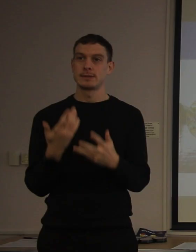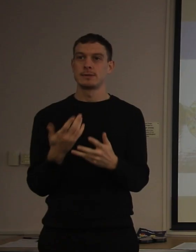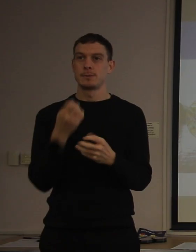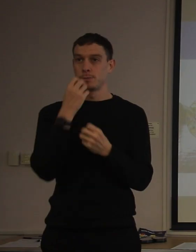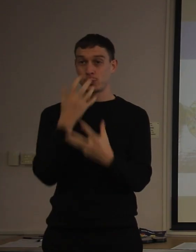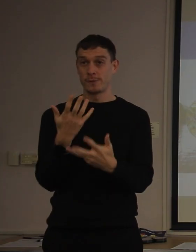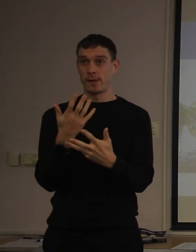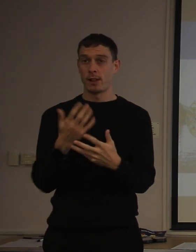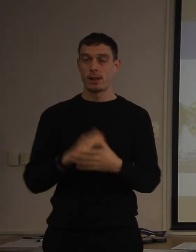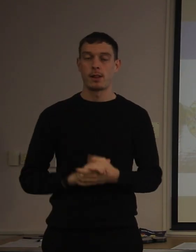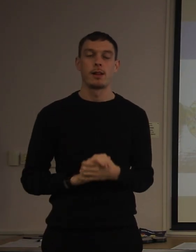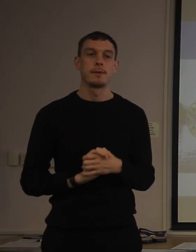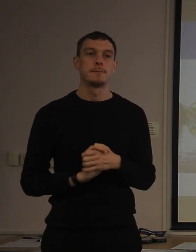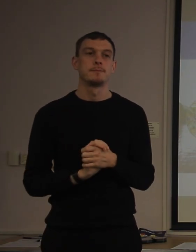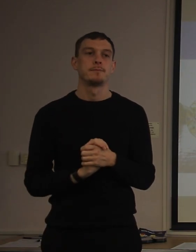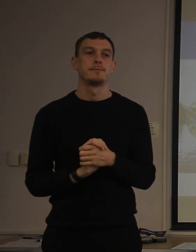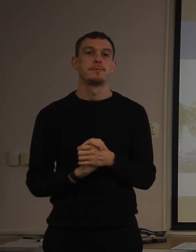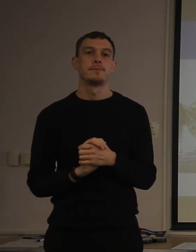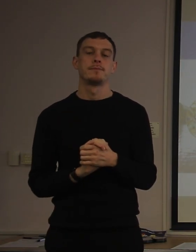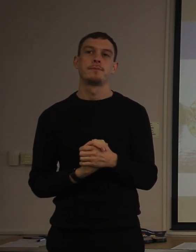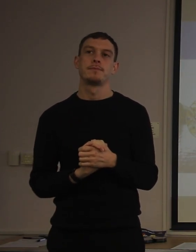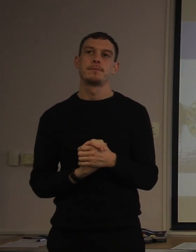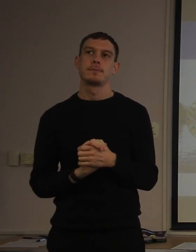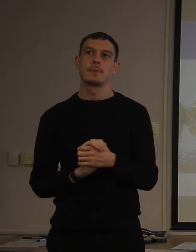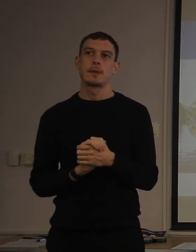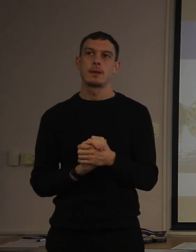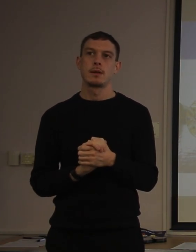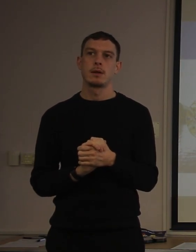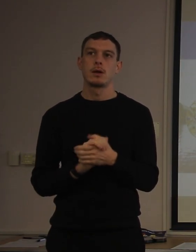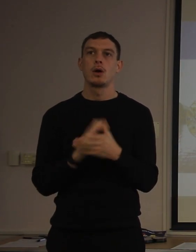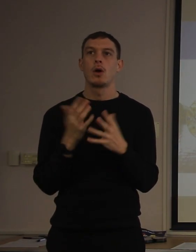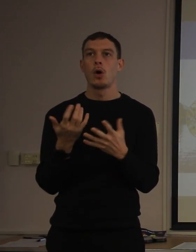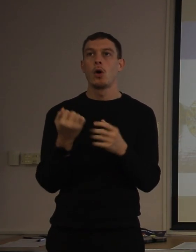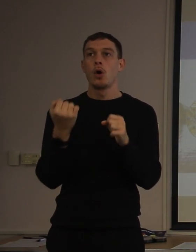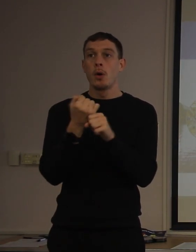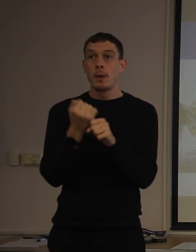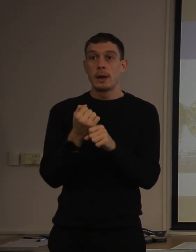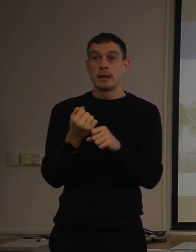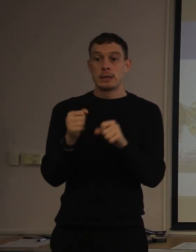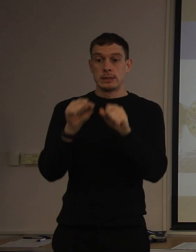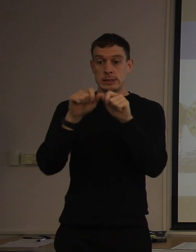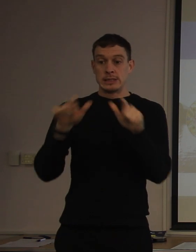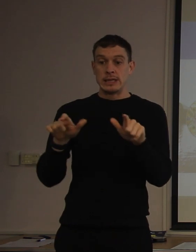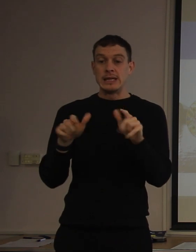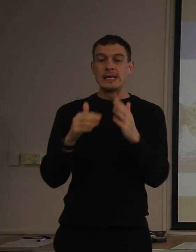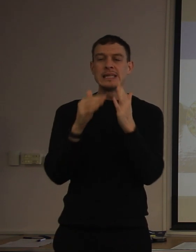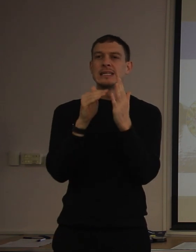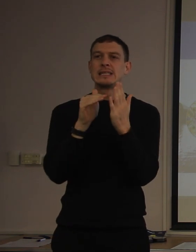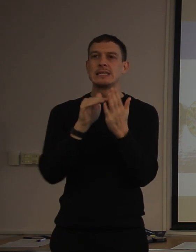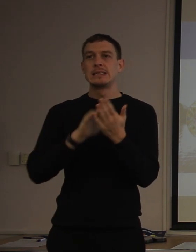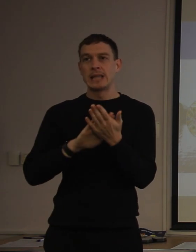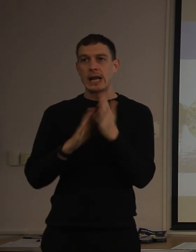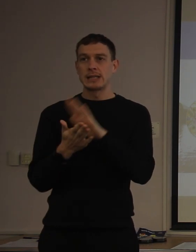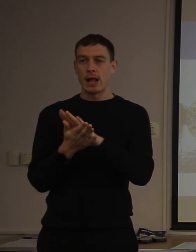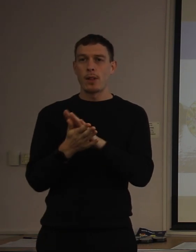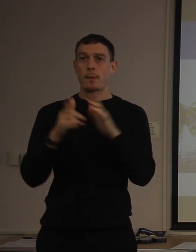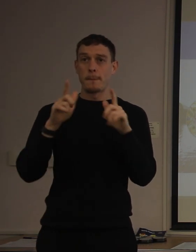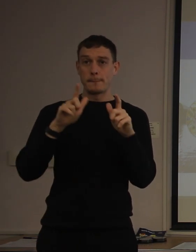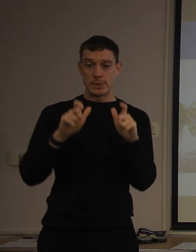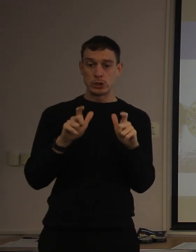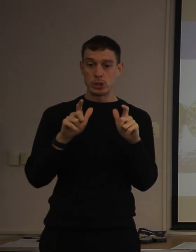other workshop there is making some kind of tactile pictures out of